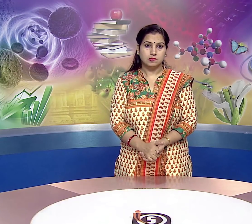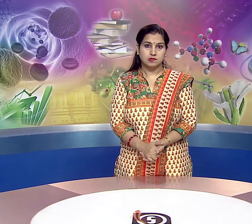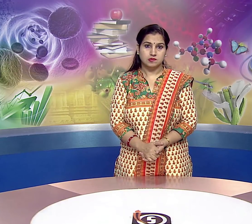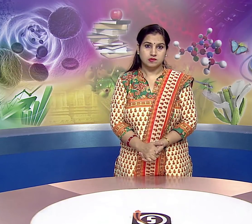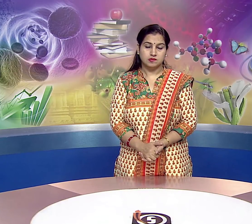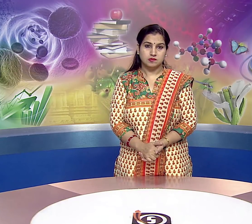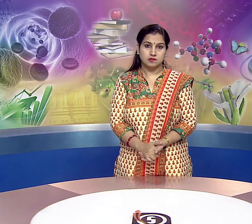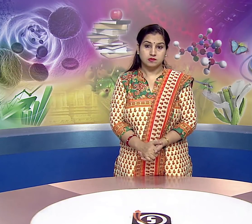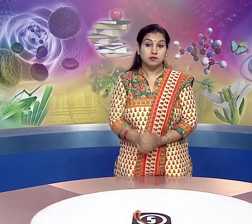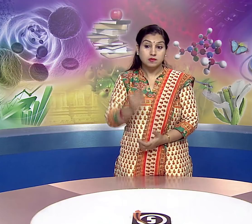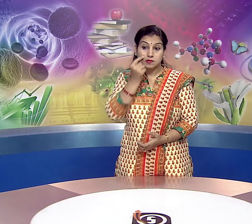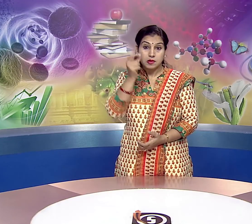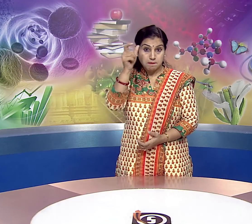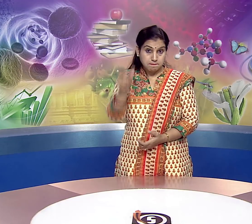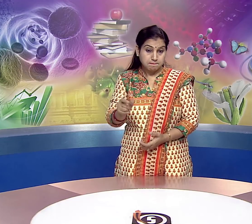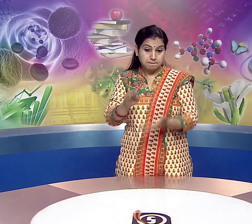The master had said